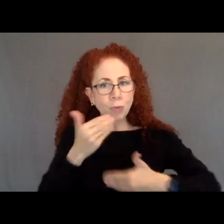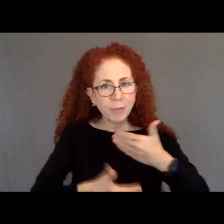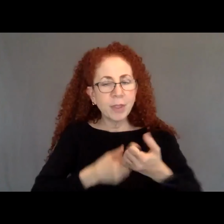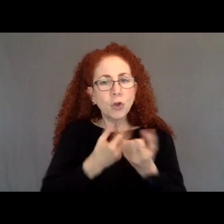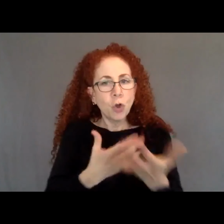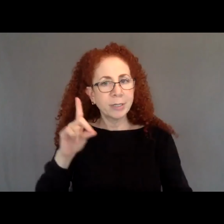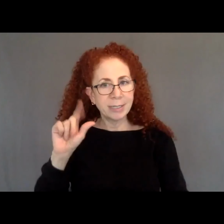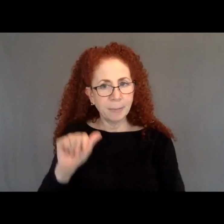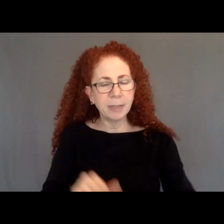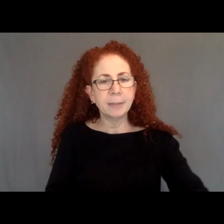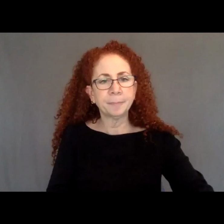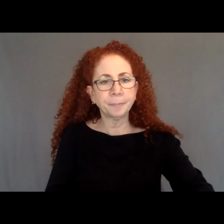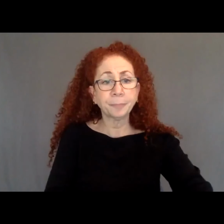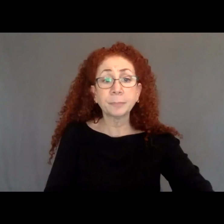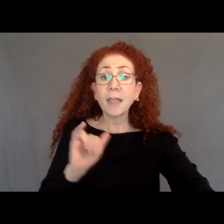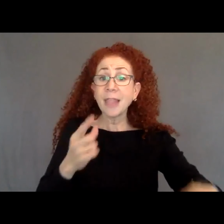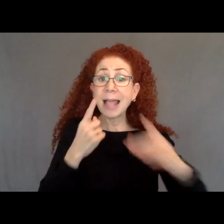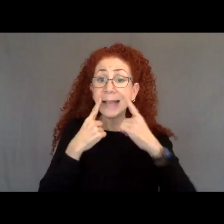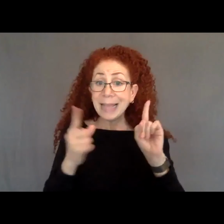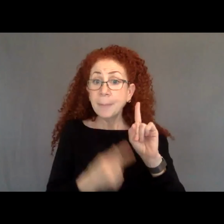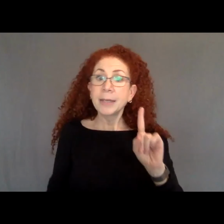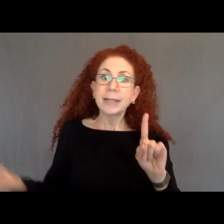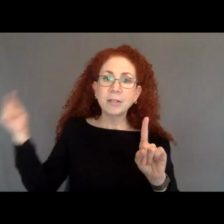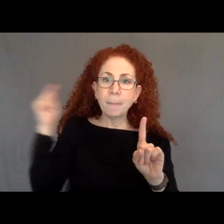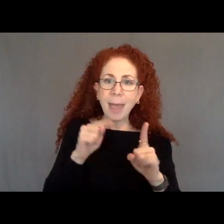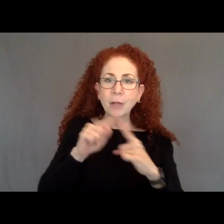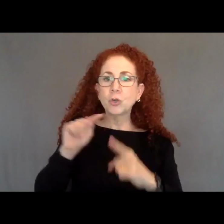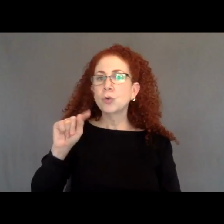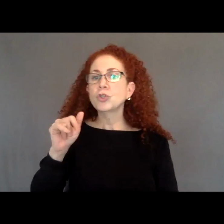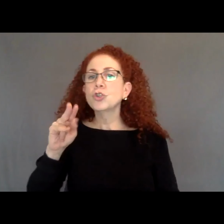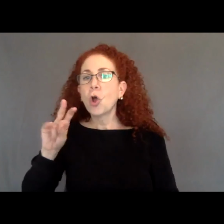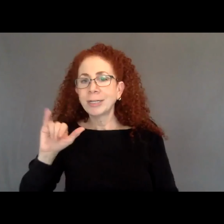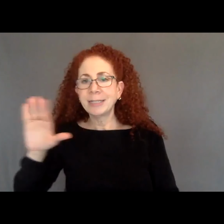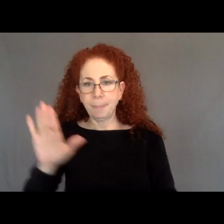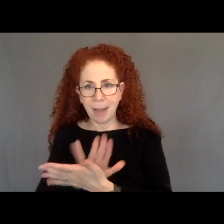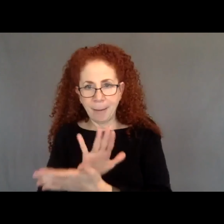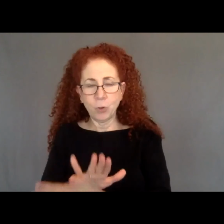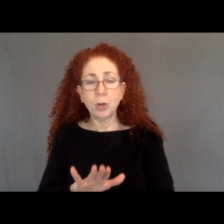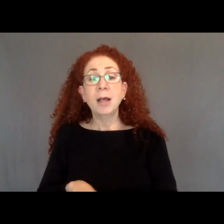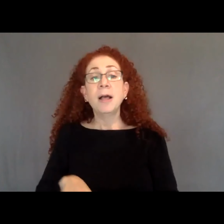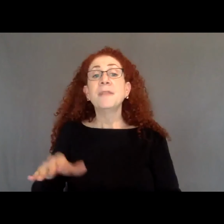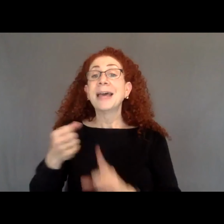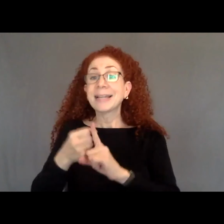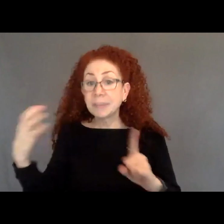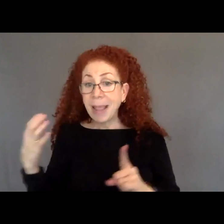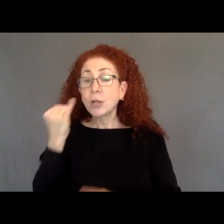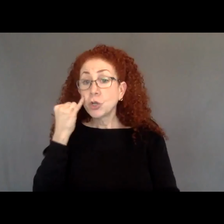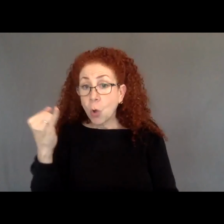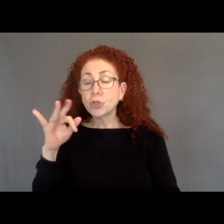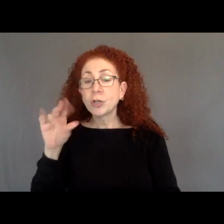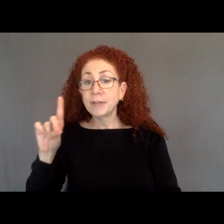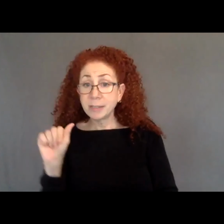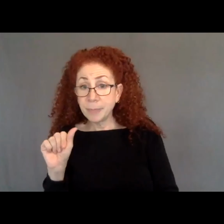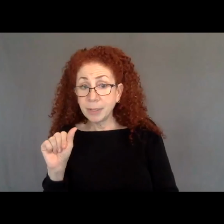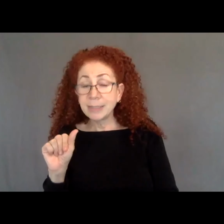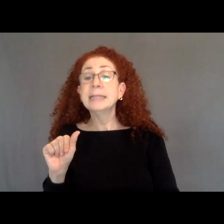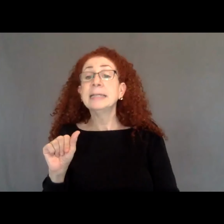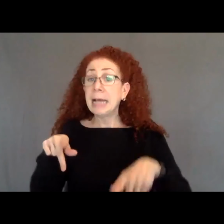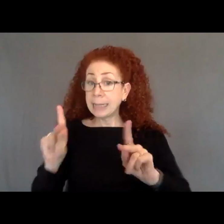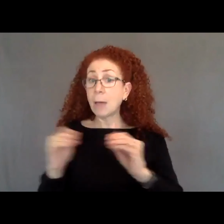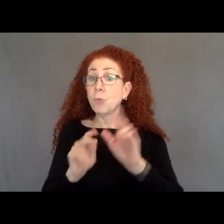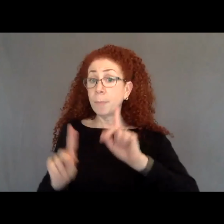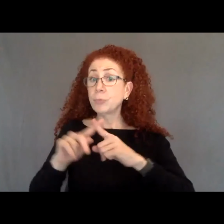disability. This claim brings us back around to Tani's paper where indeed an expanded notion of disability did enable more people